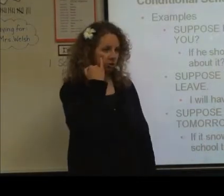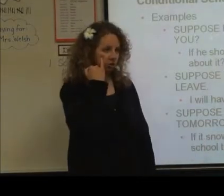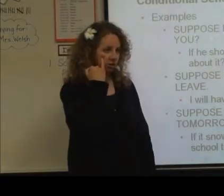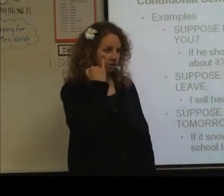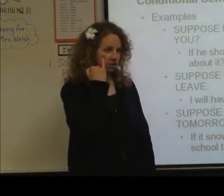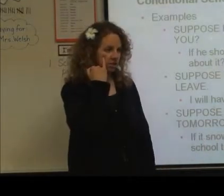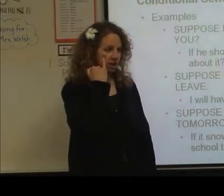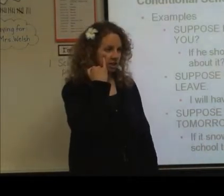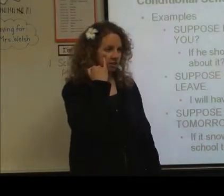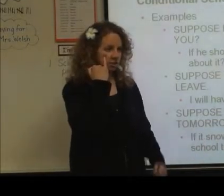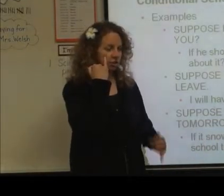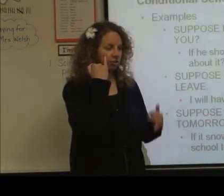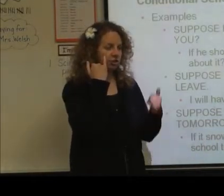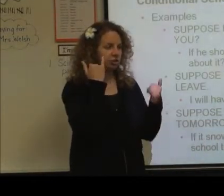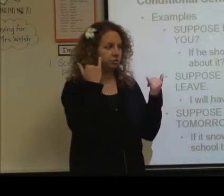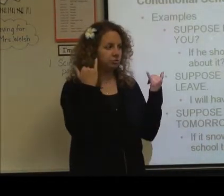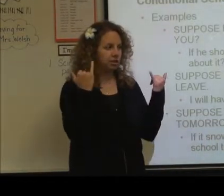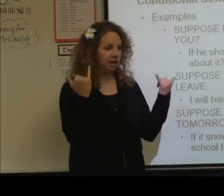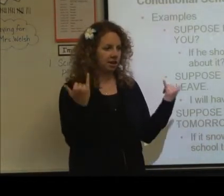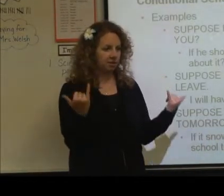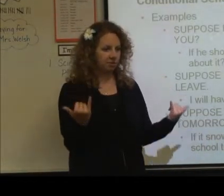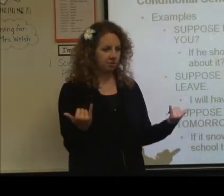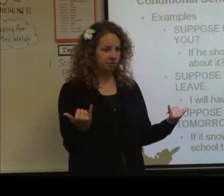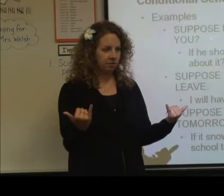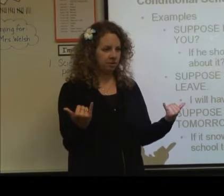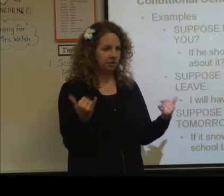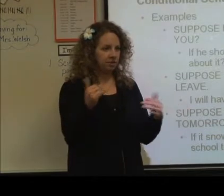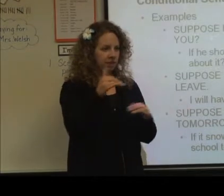suppose tonight, so you're going to do now, night.